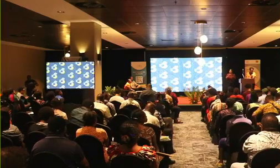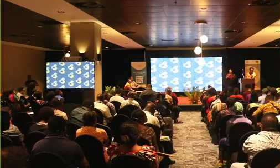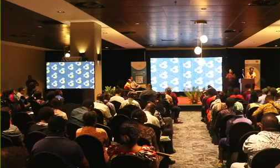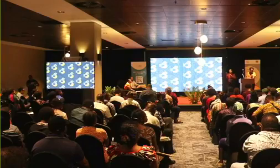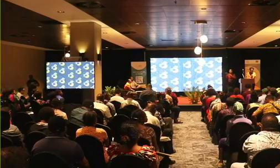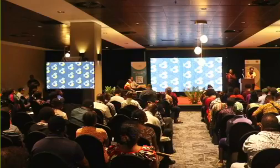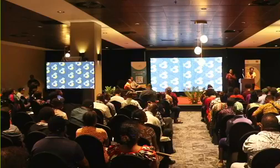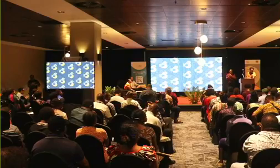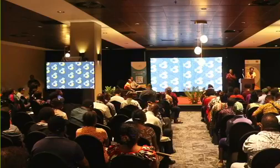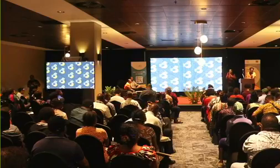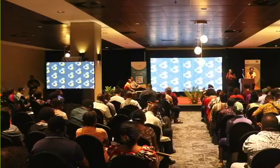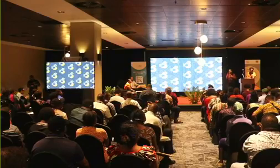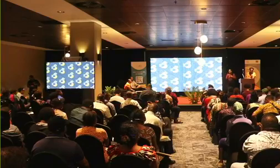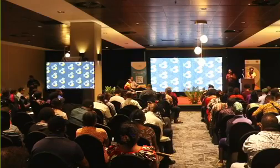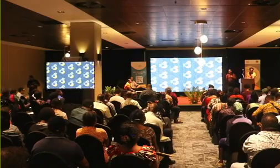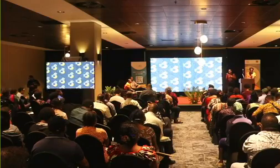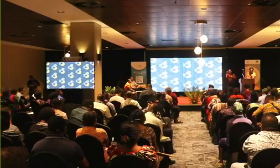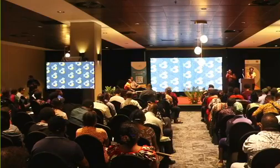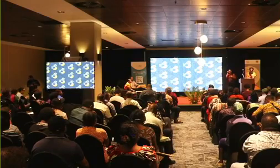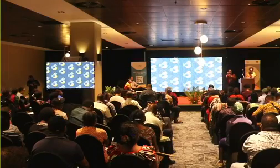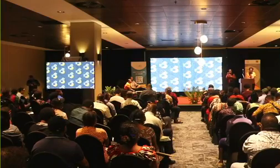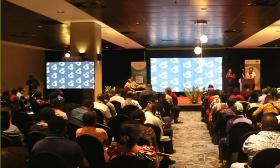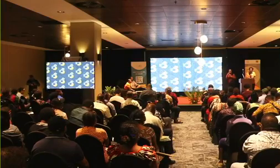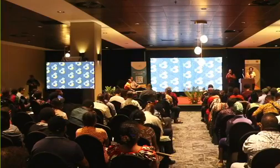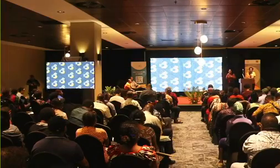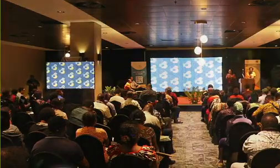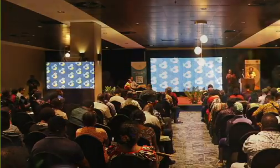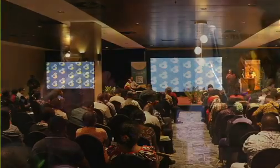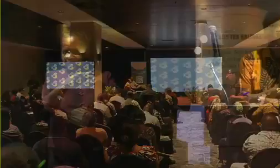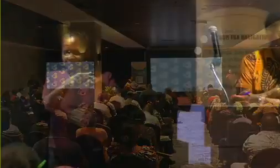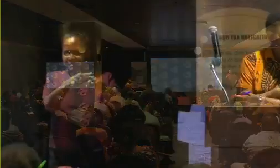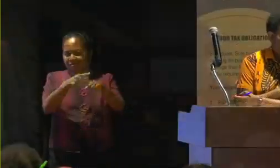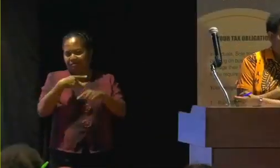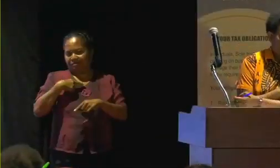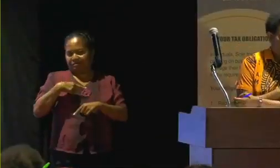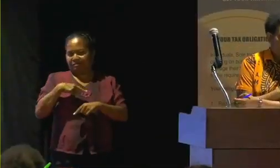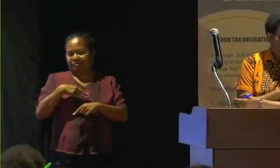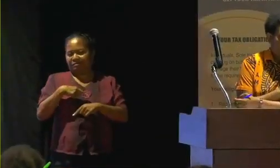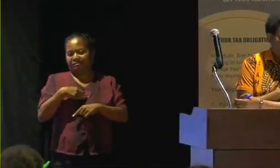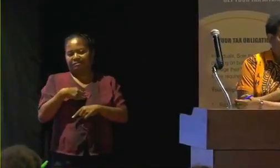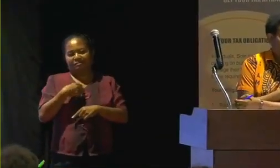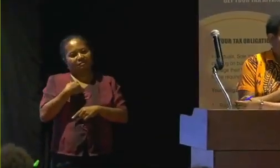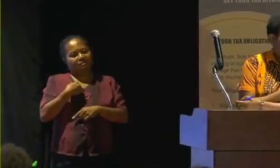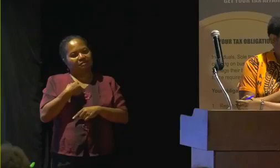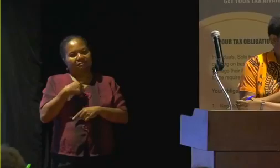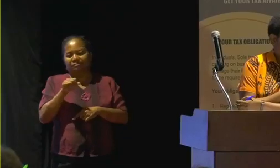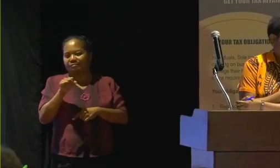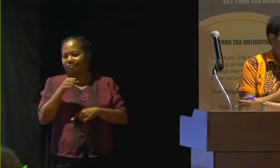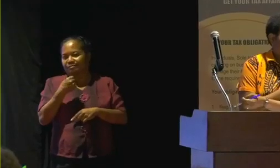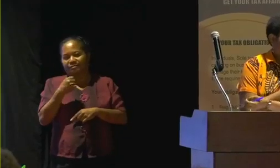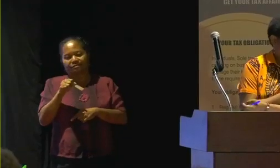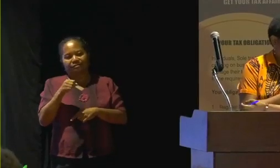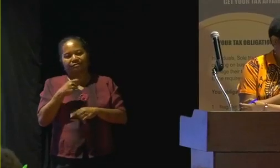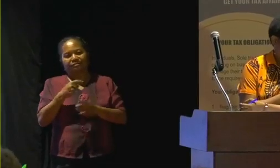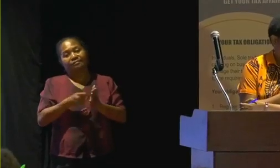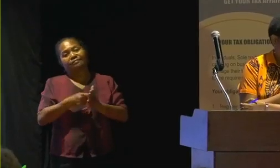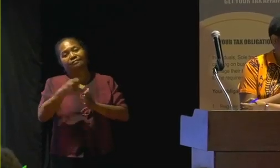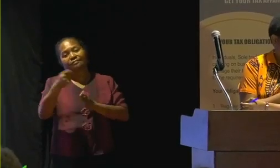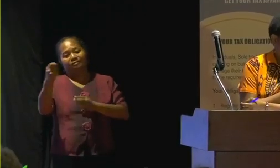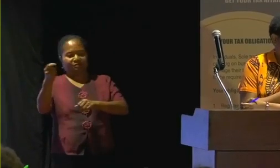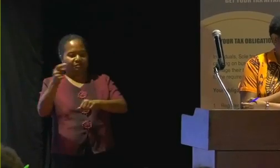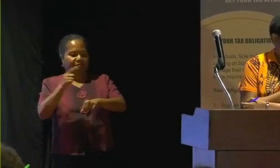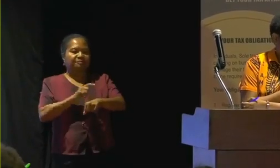you should have no excuse, no reason to say, you're not filing, you're not paying on